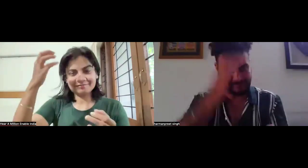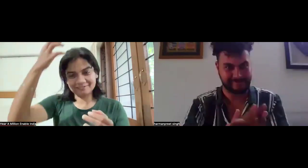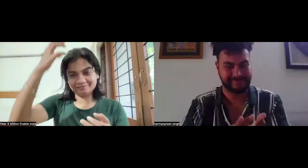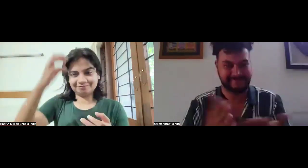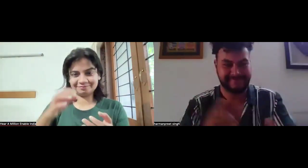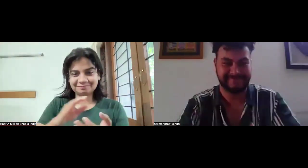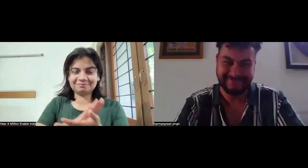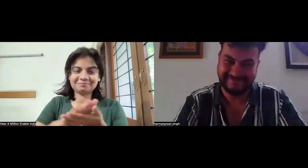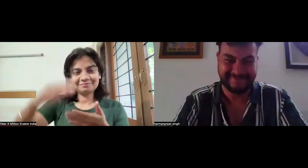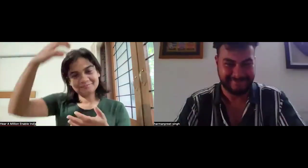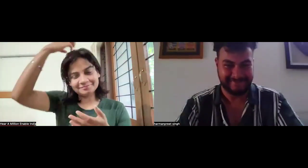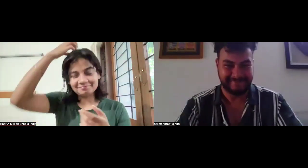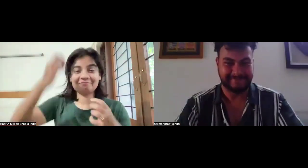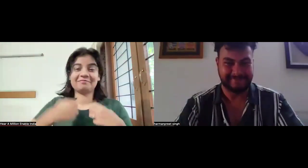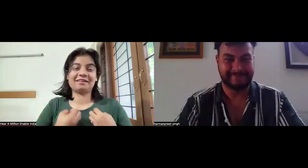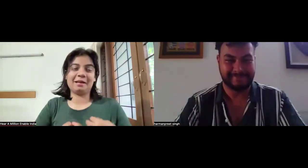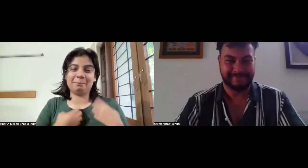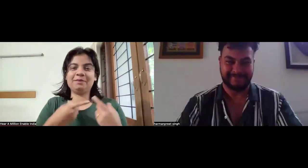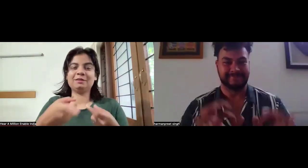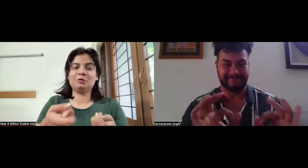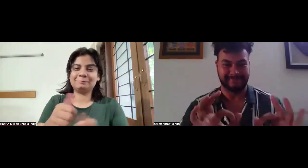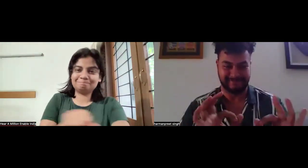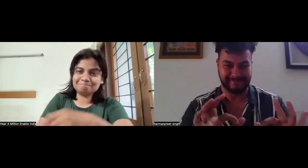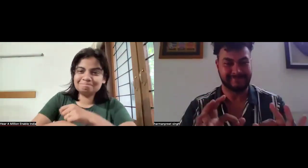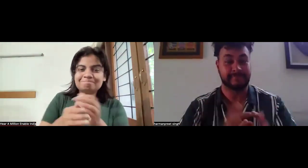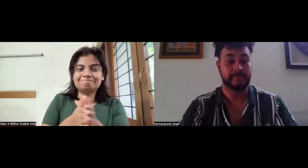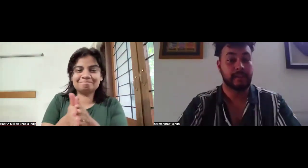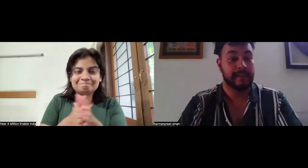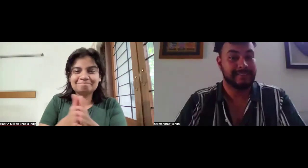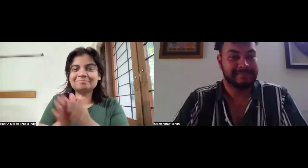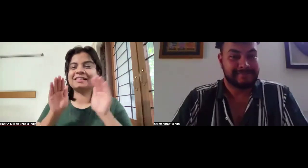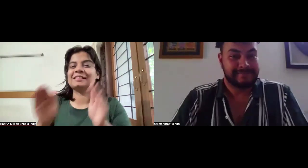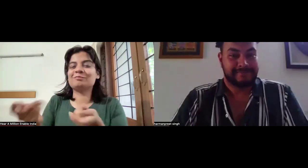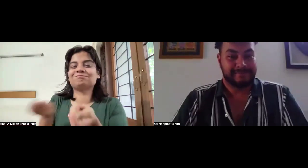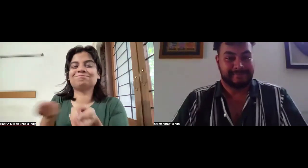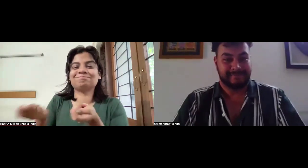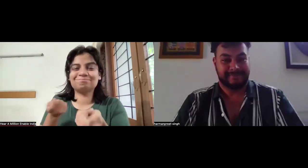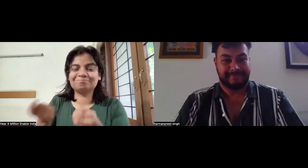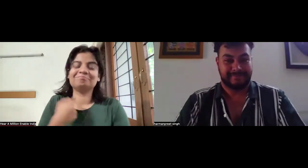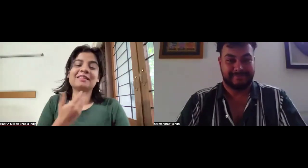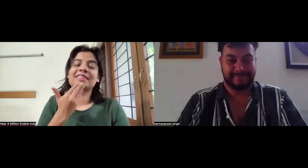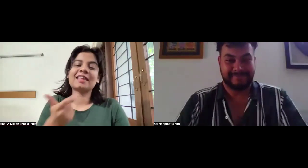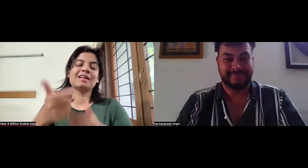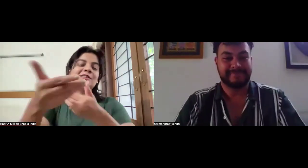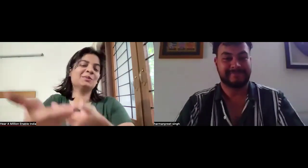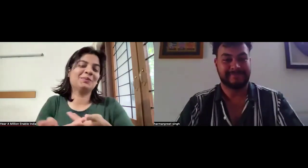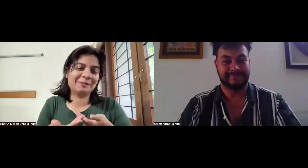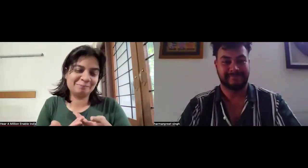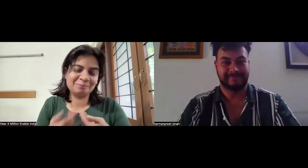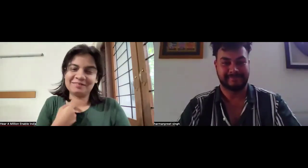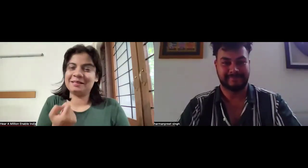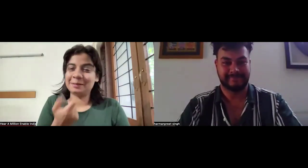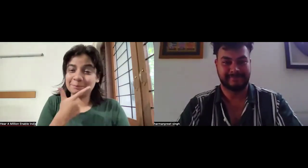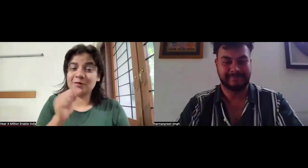handshake, which is showing the index finger going next to the cheek? So I will be